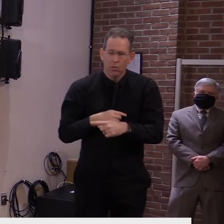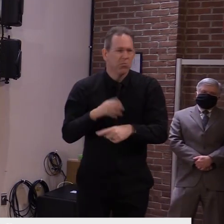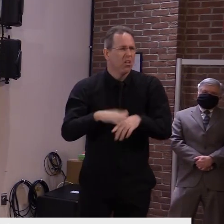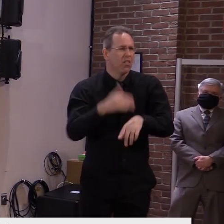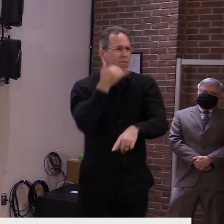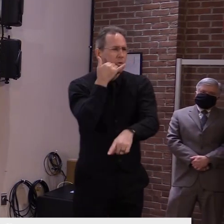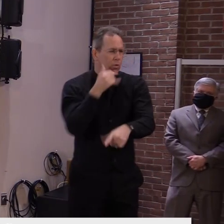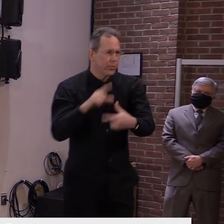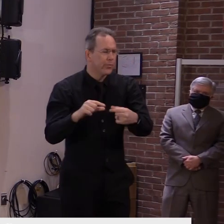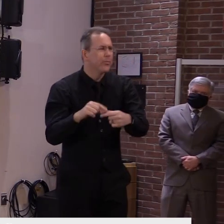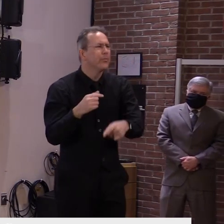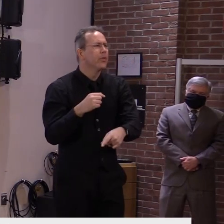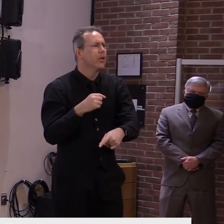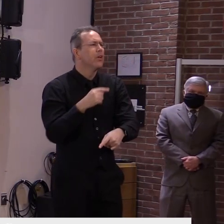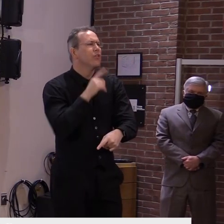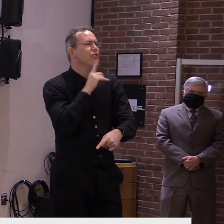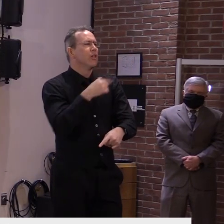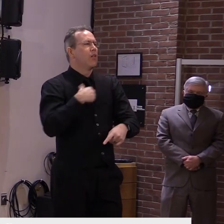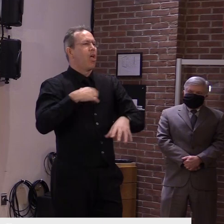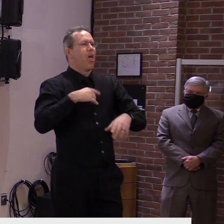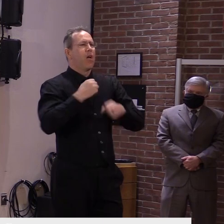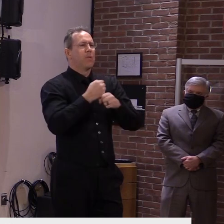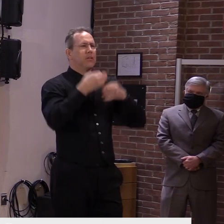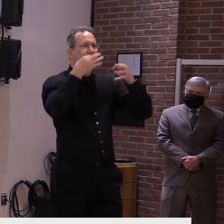any decision at this point.